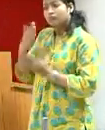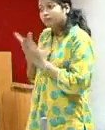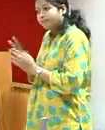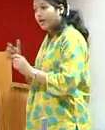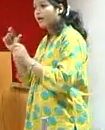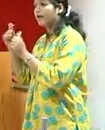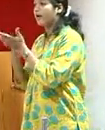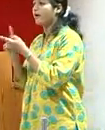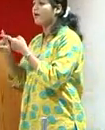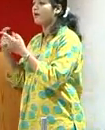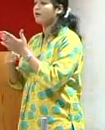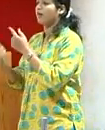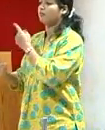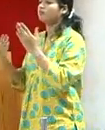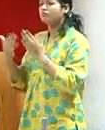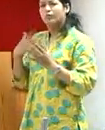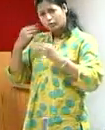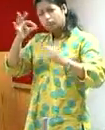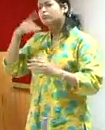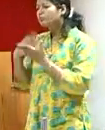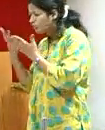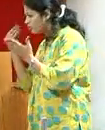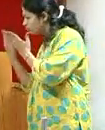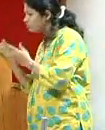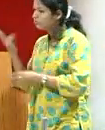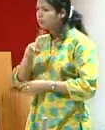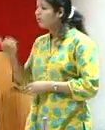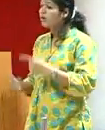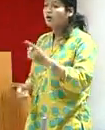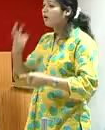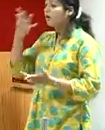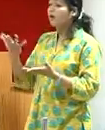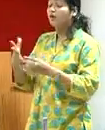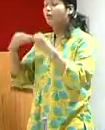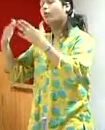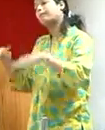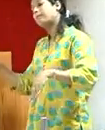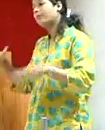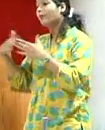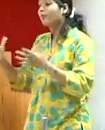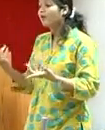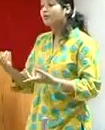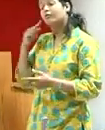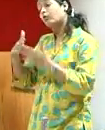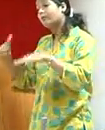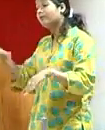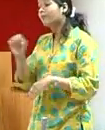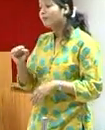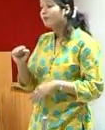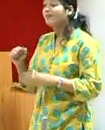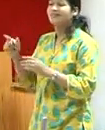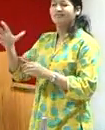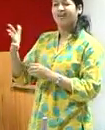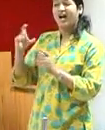for the job. And the university said that, guess what, nobody is available, so let's let the reservation lapse. And we opposed that. And we